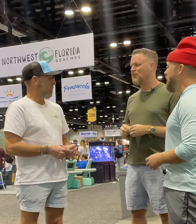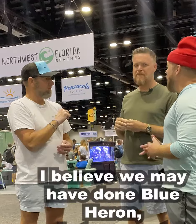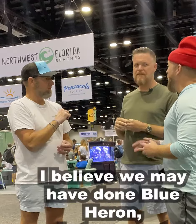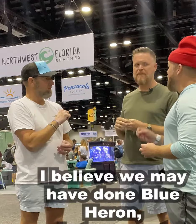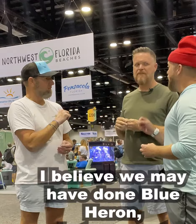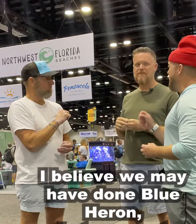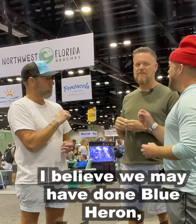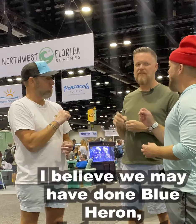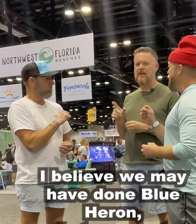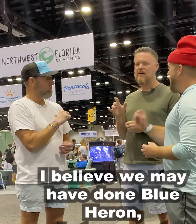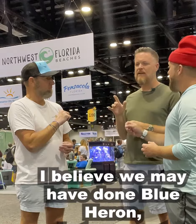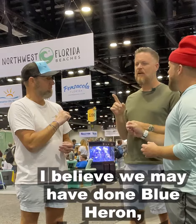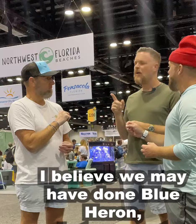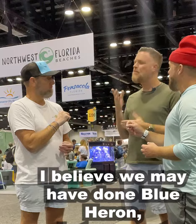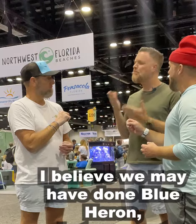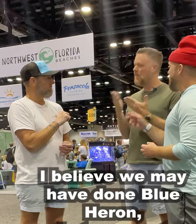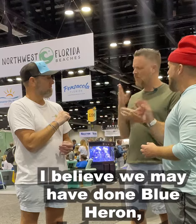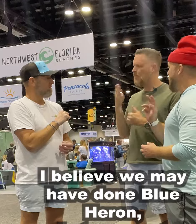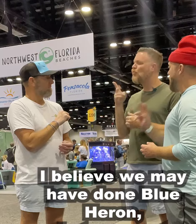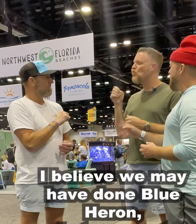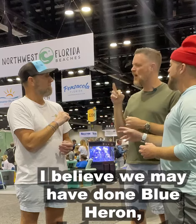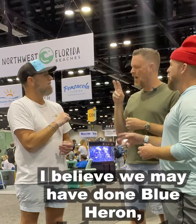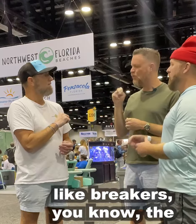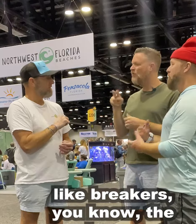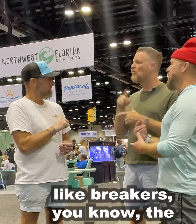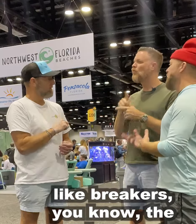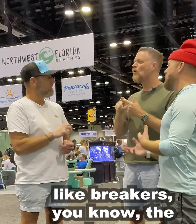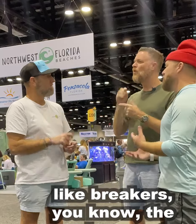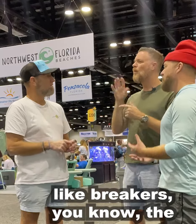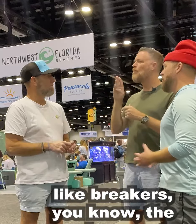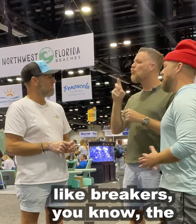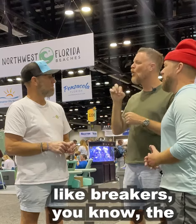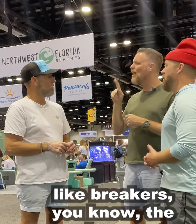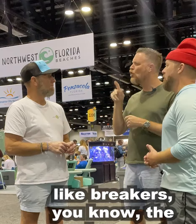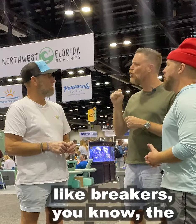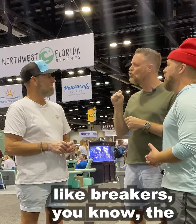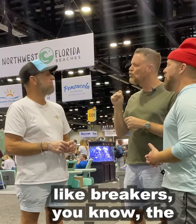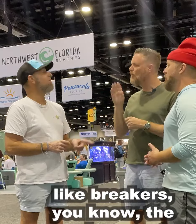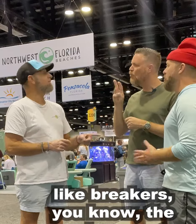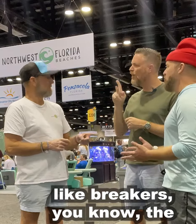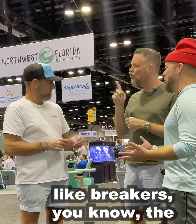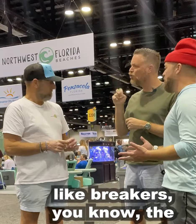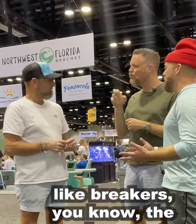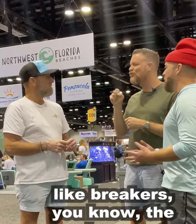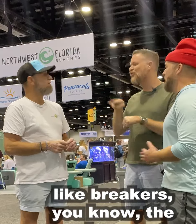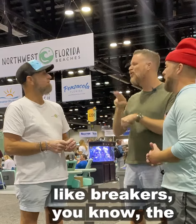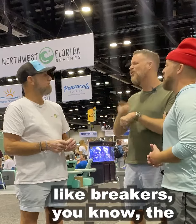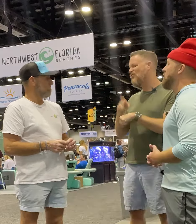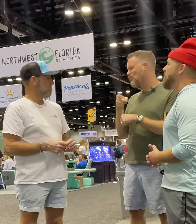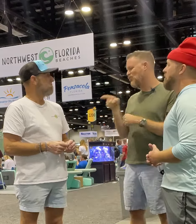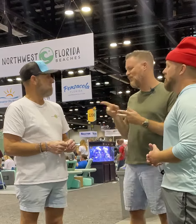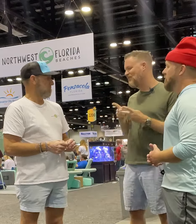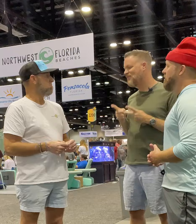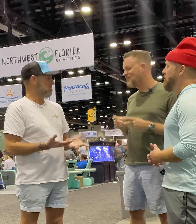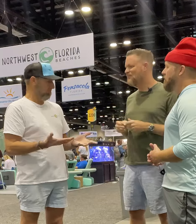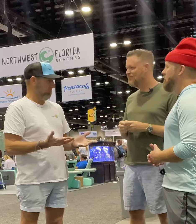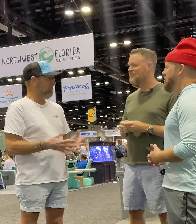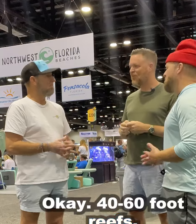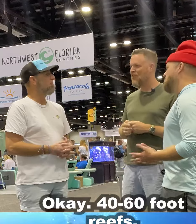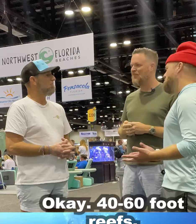I believe we may have done Blue Heron, but we went offshore like breakers, you know, the usual suspects. Okay.